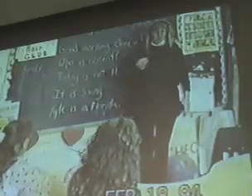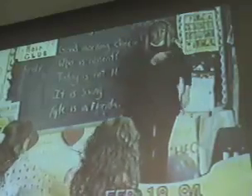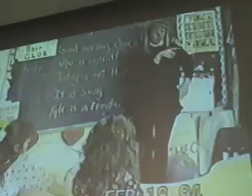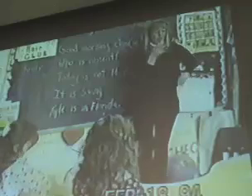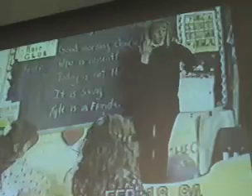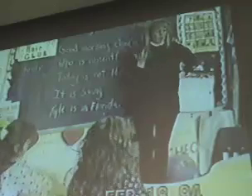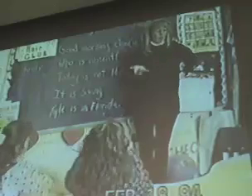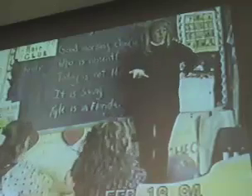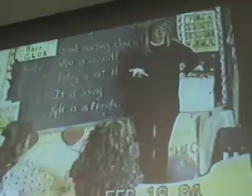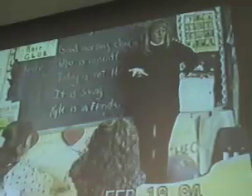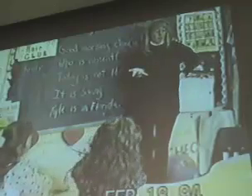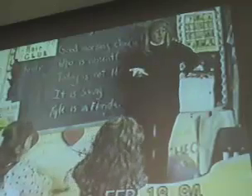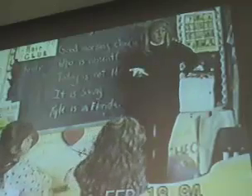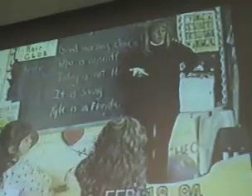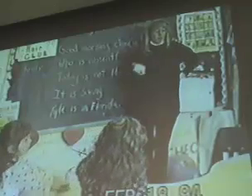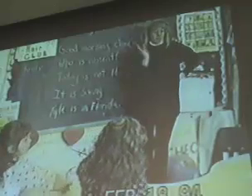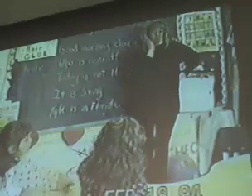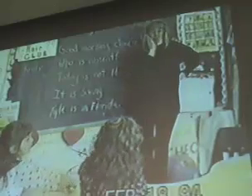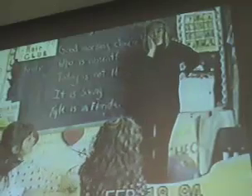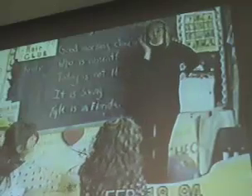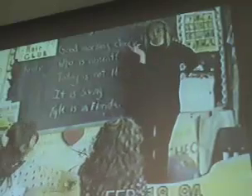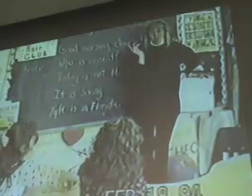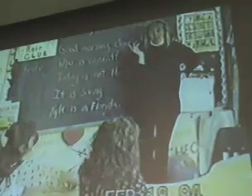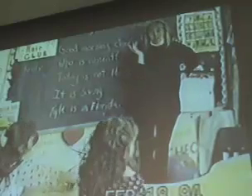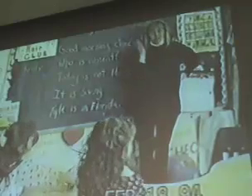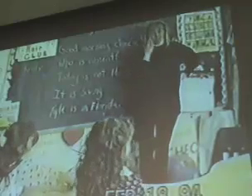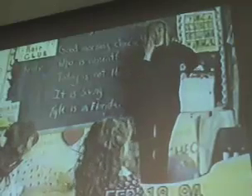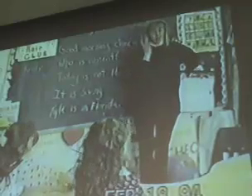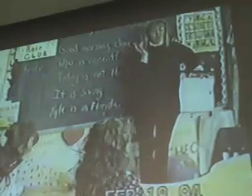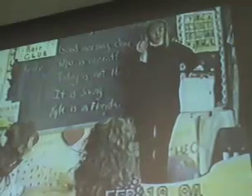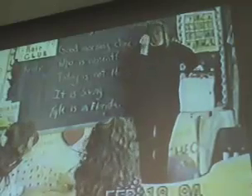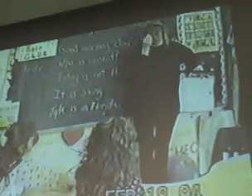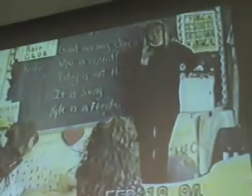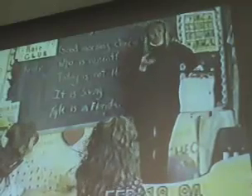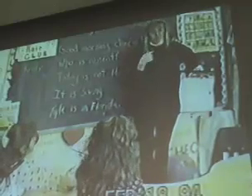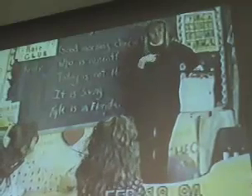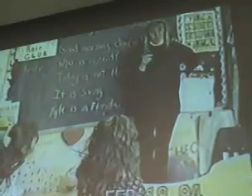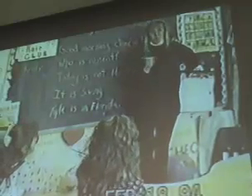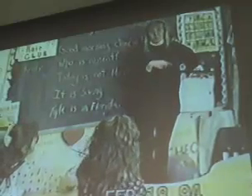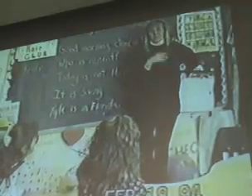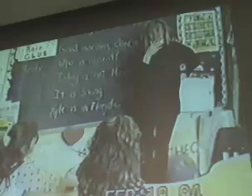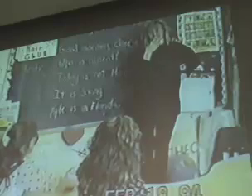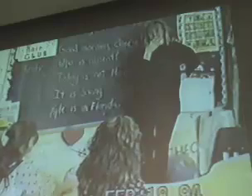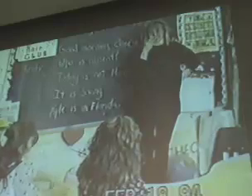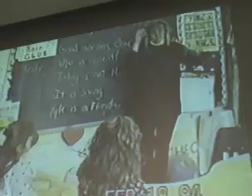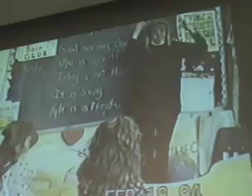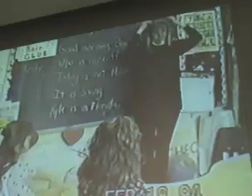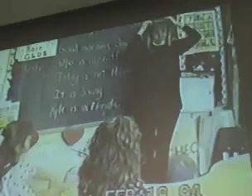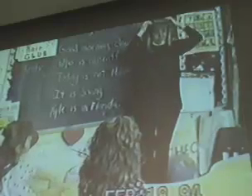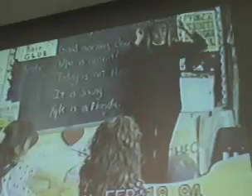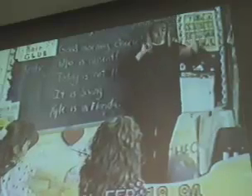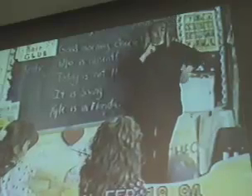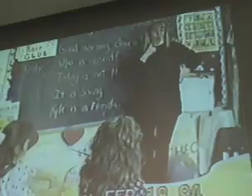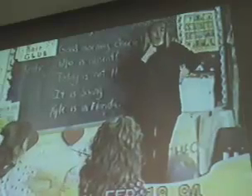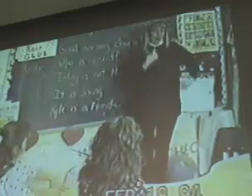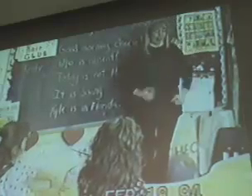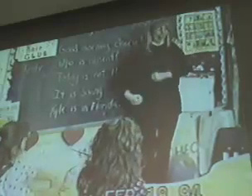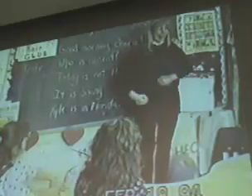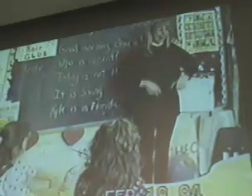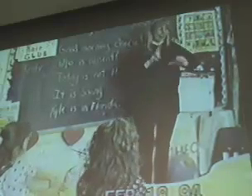know why? Do you know why? I know why. I'll let you know. He went to